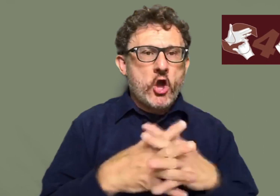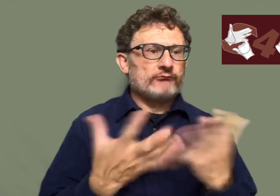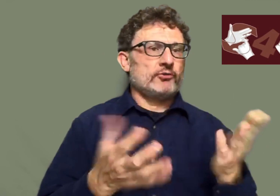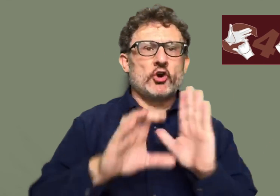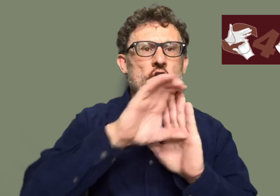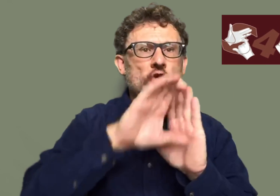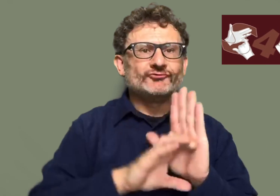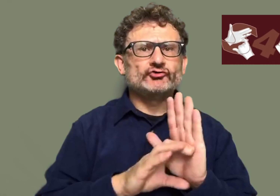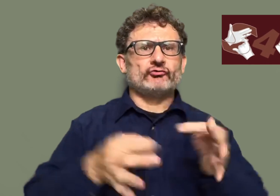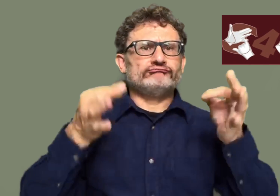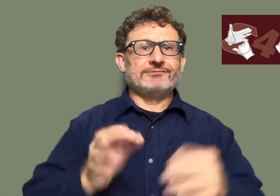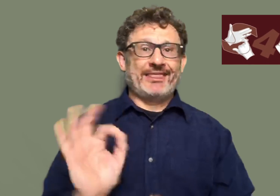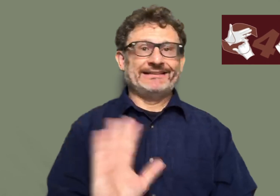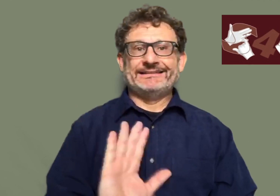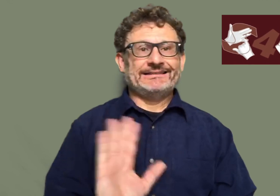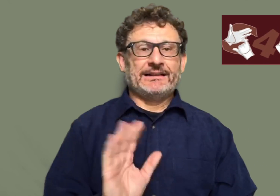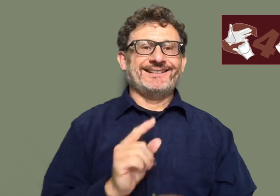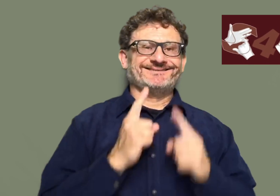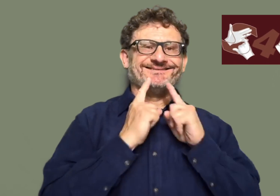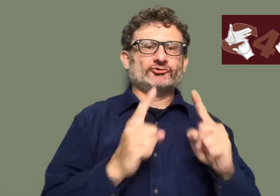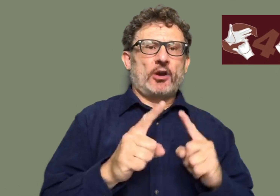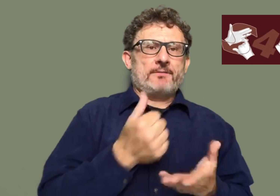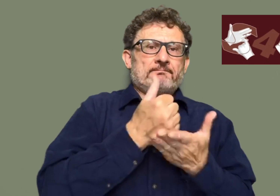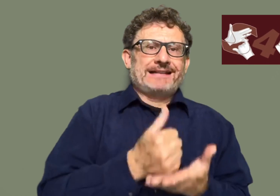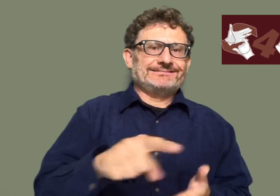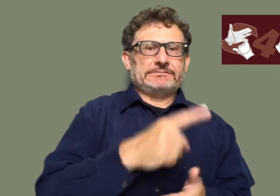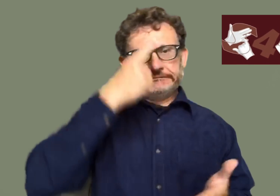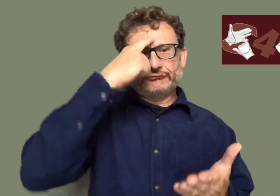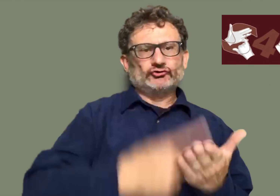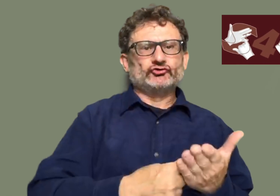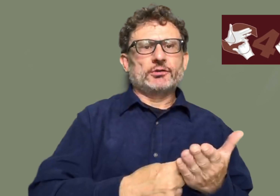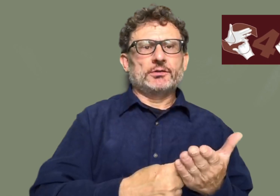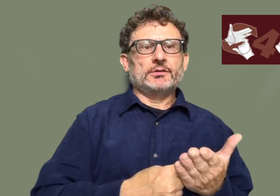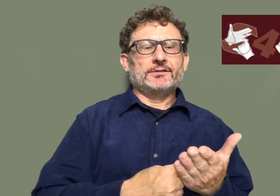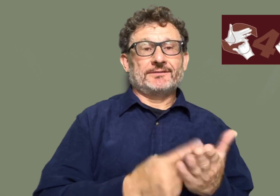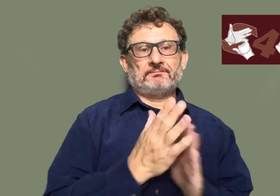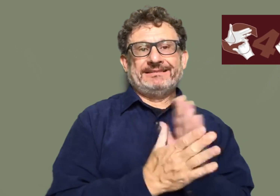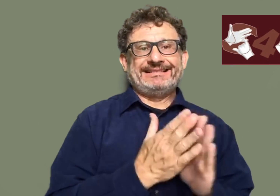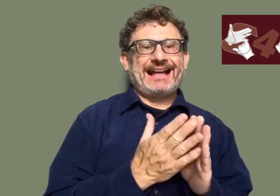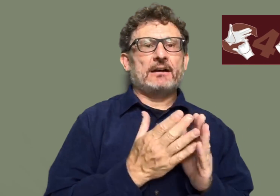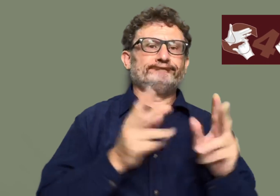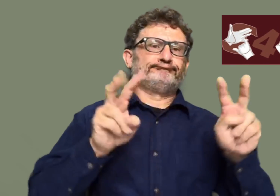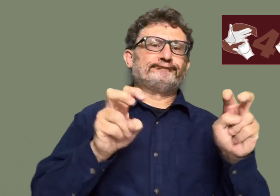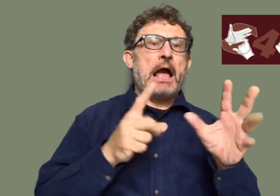no constitutional thing protecting this decision. It was just the teachers themselves making a decision about how things were going to